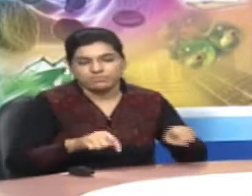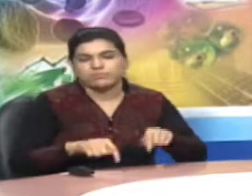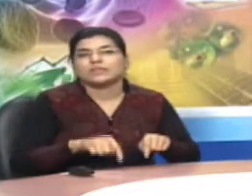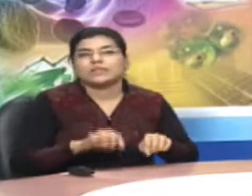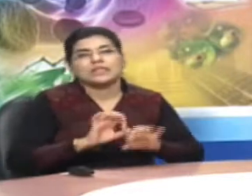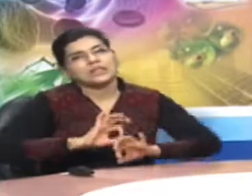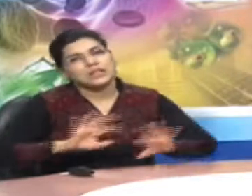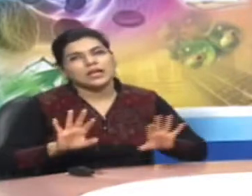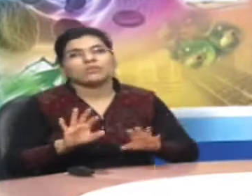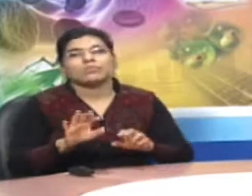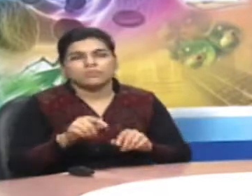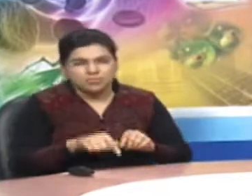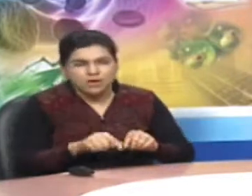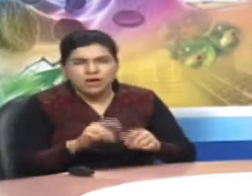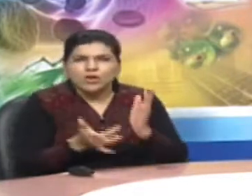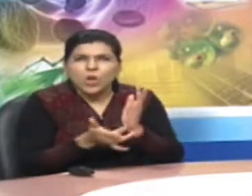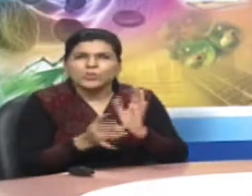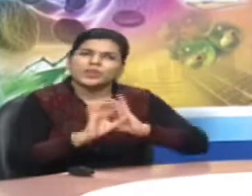very quick to do.